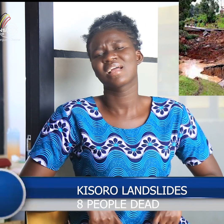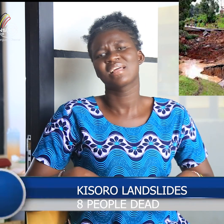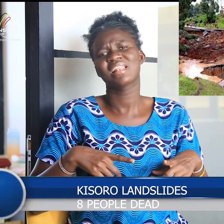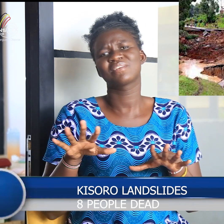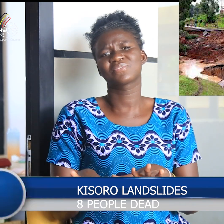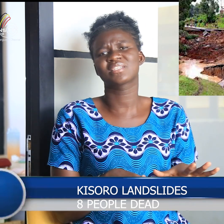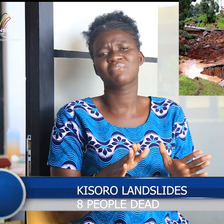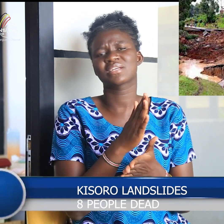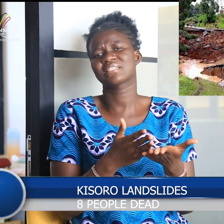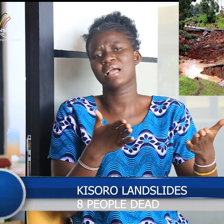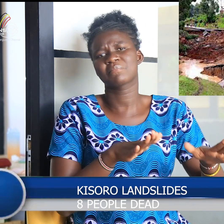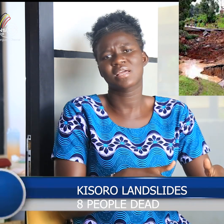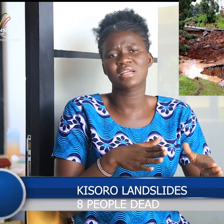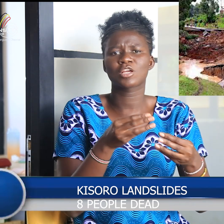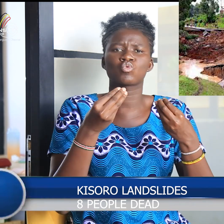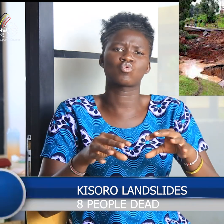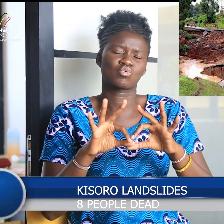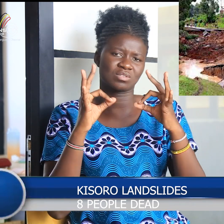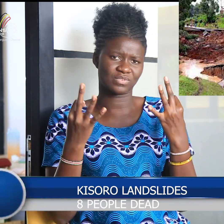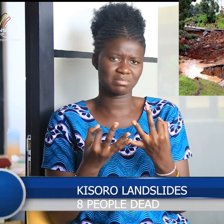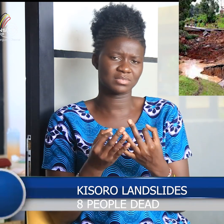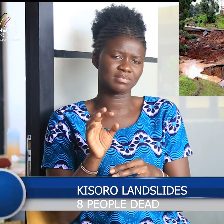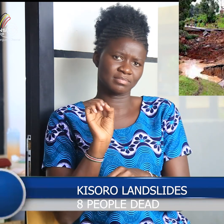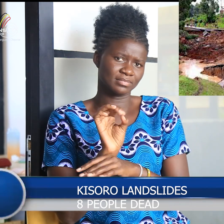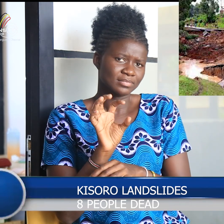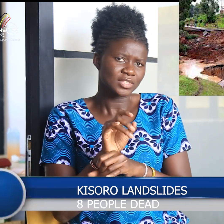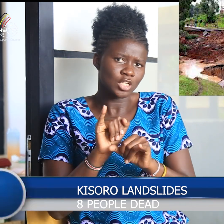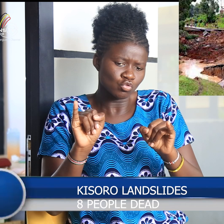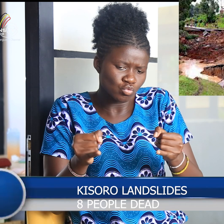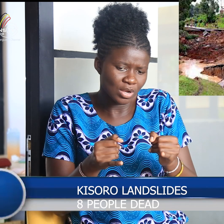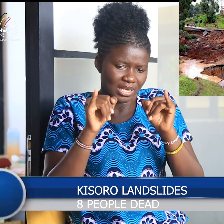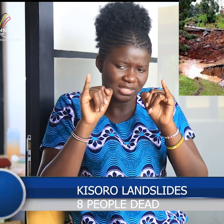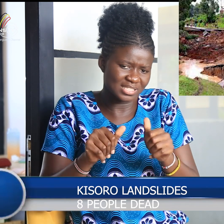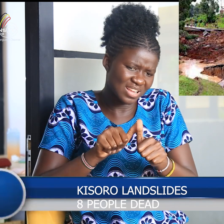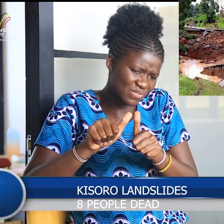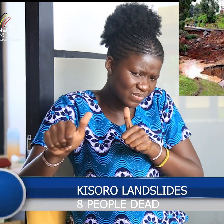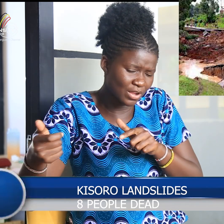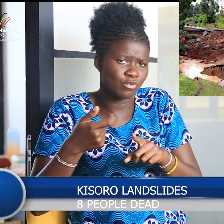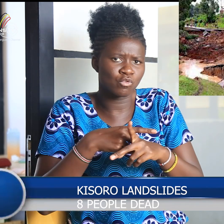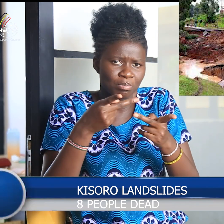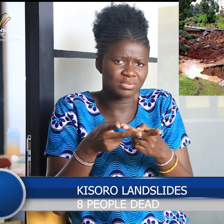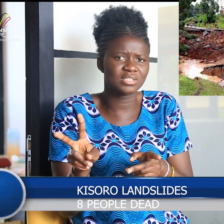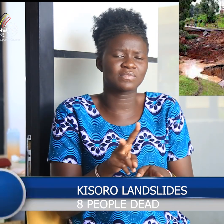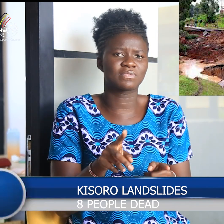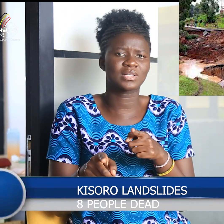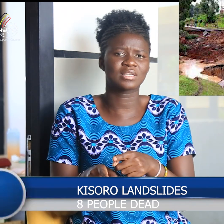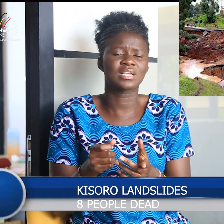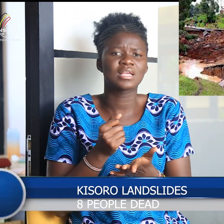or swamps, to make sure that you save your life and you save your family. So we advise you to stay far away from